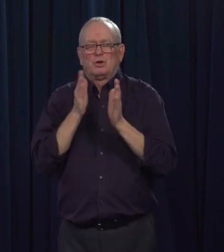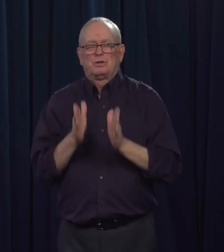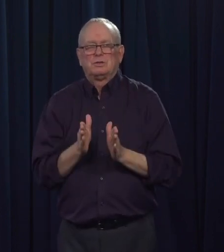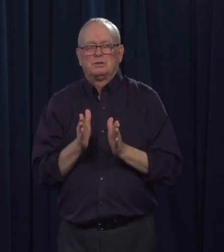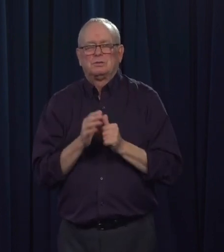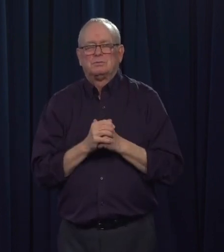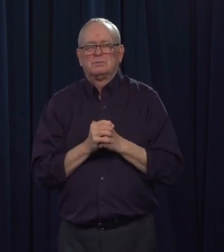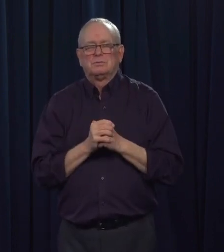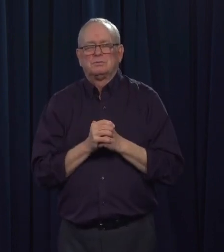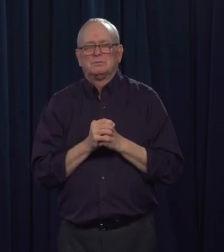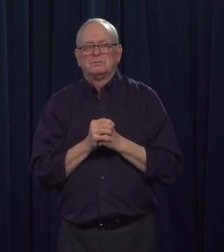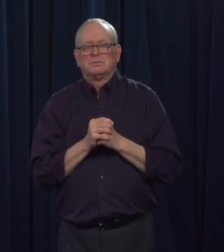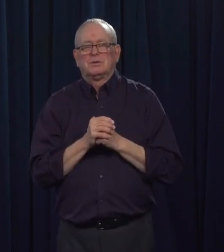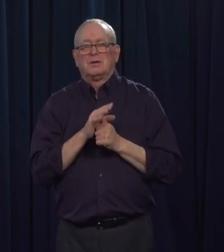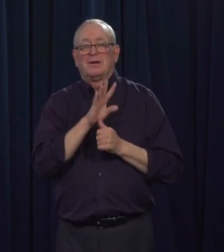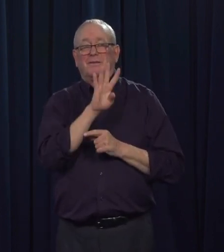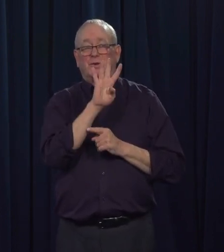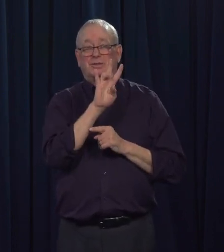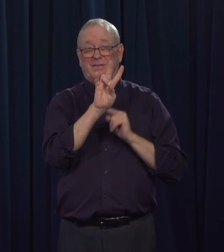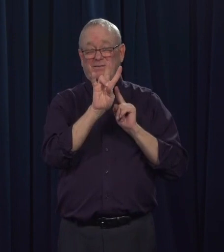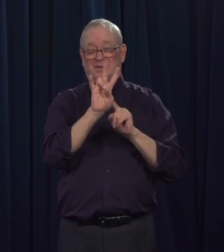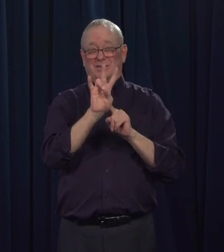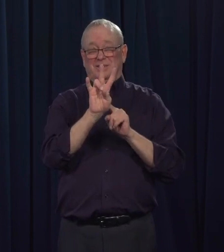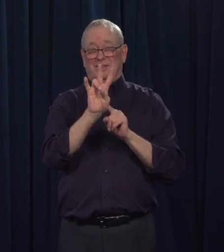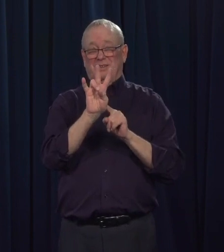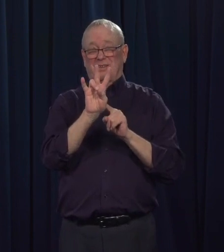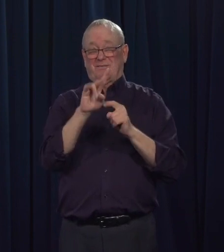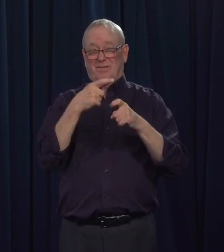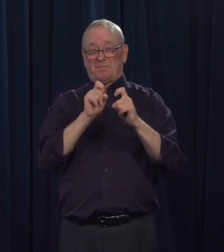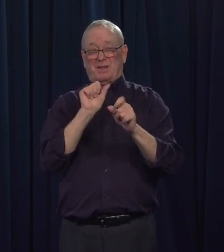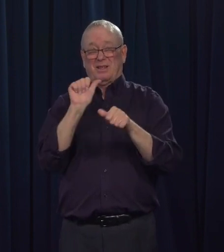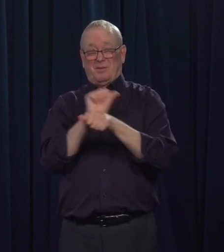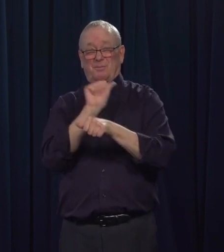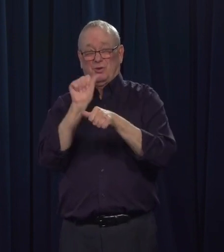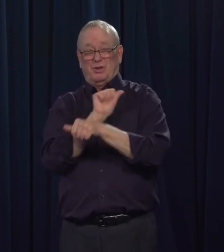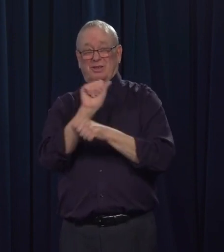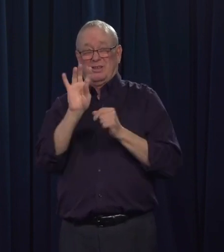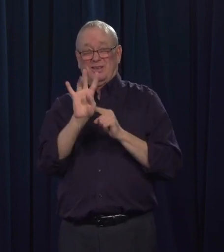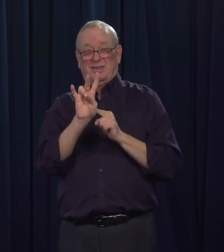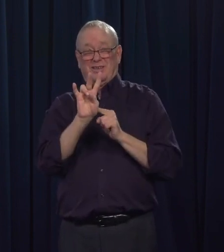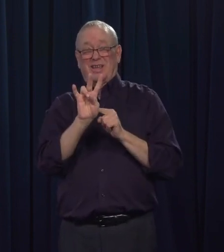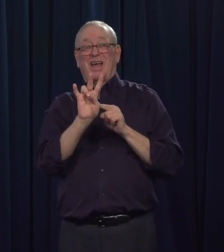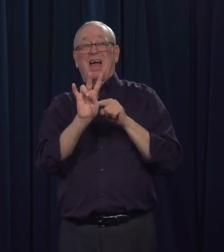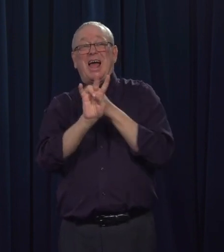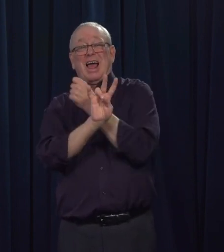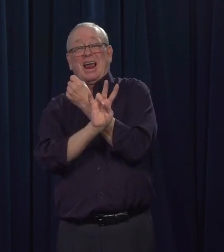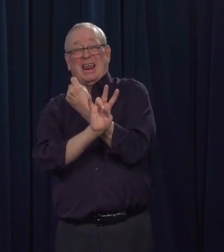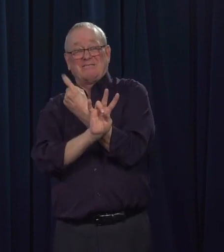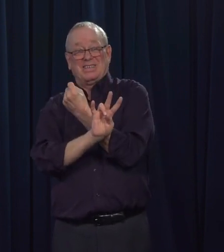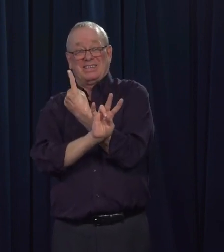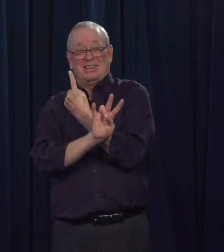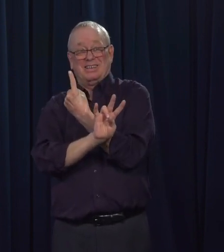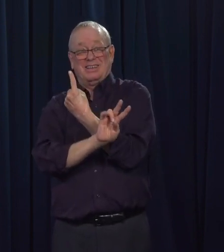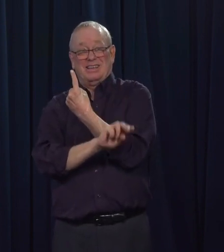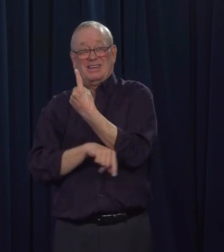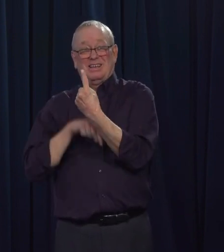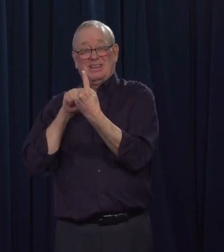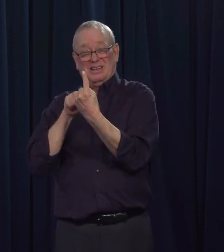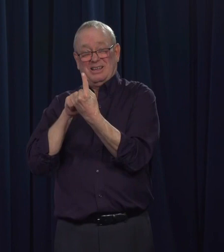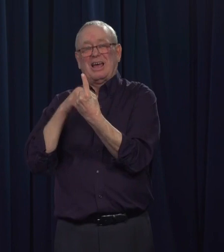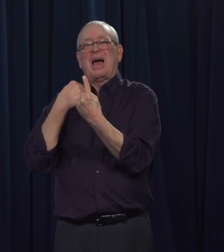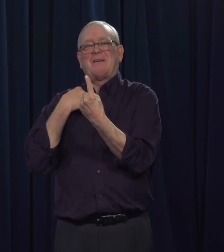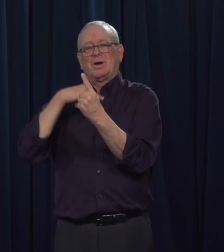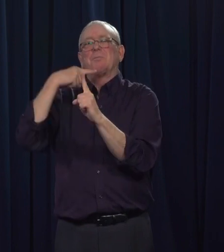Alberta Health Services employees, just from Alberta, 11 of the 47 have had a positive test for COVID. Is there a follow-up?